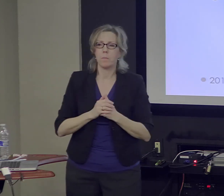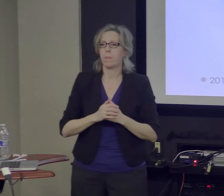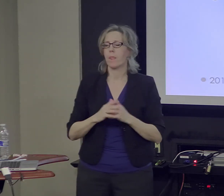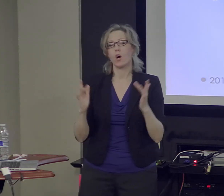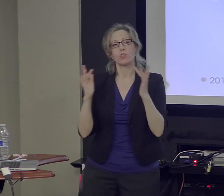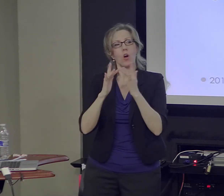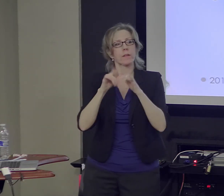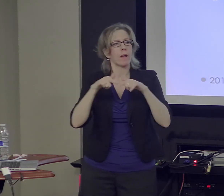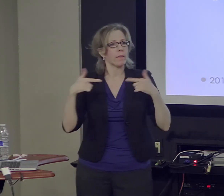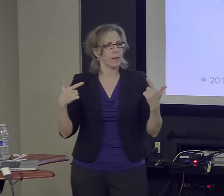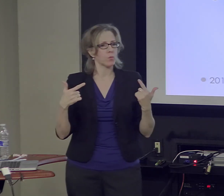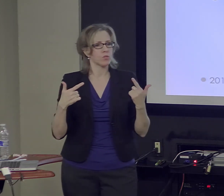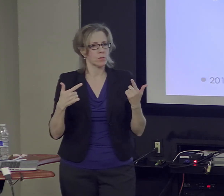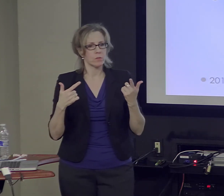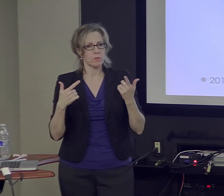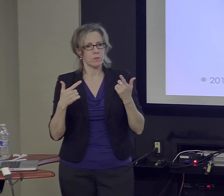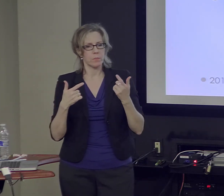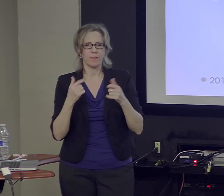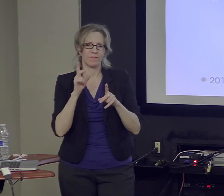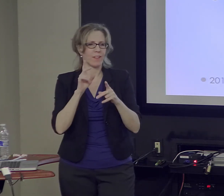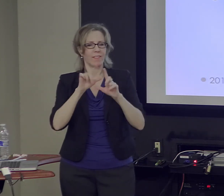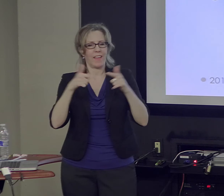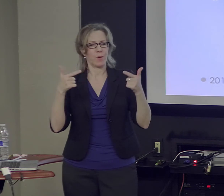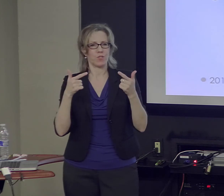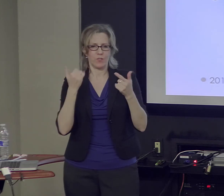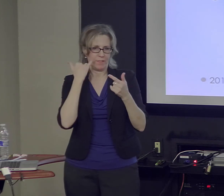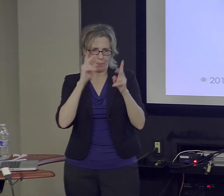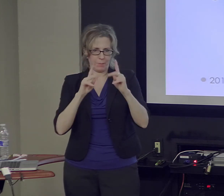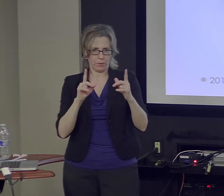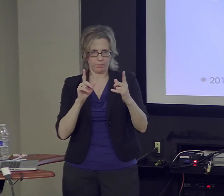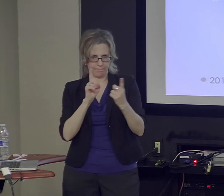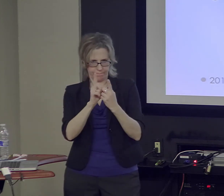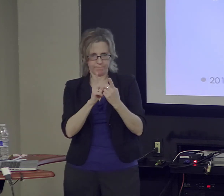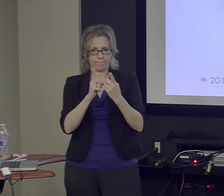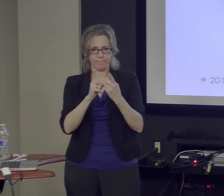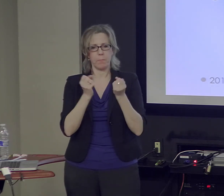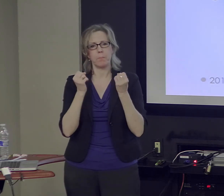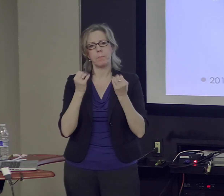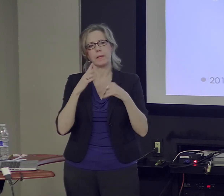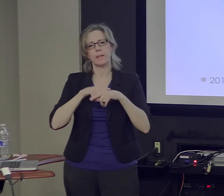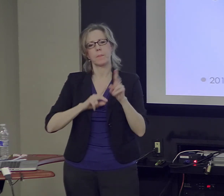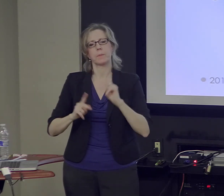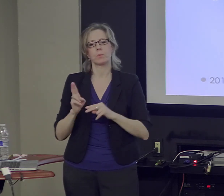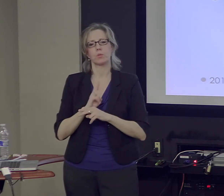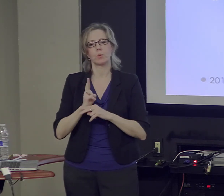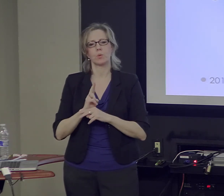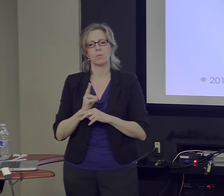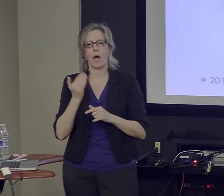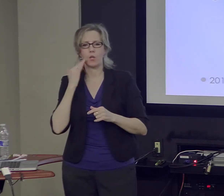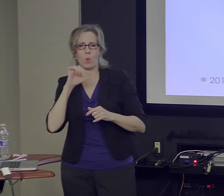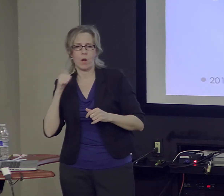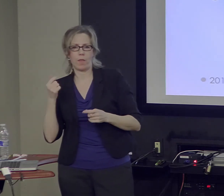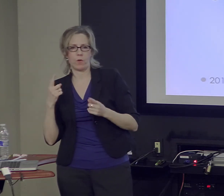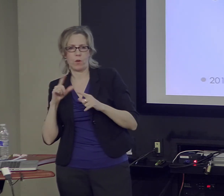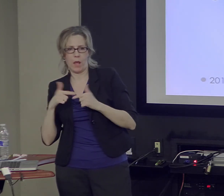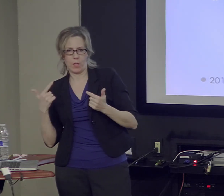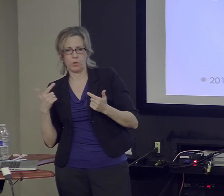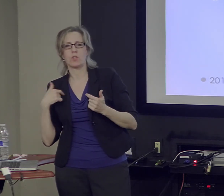50%. Now that may come out of just people meeting each other from two different countries, America and